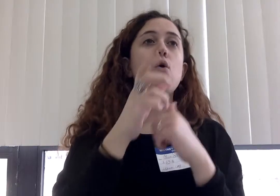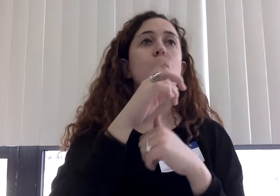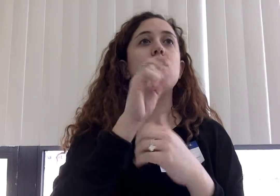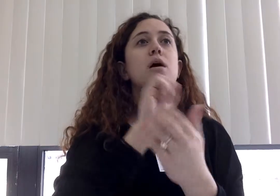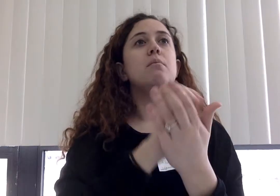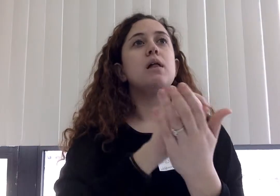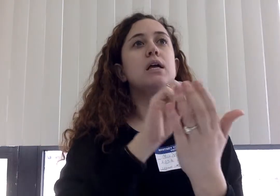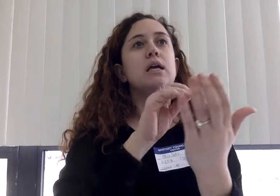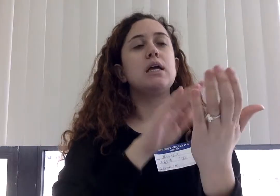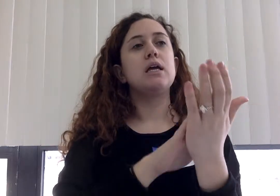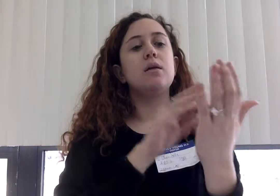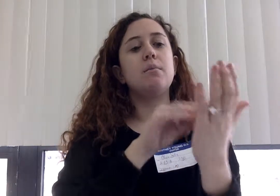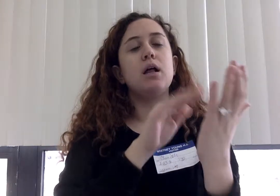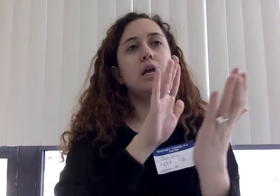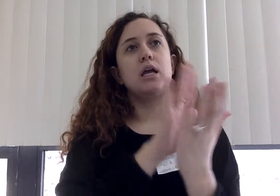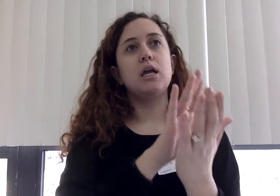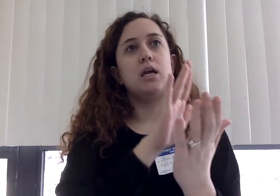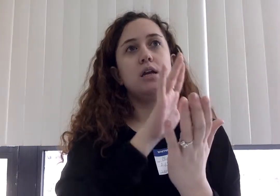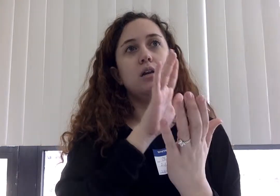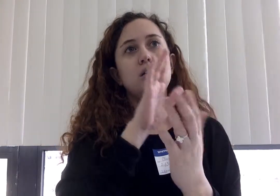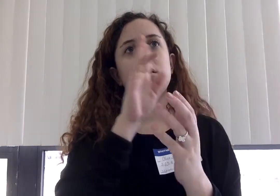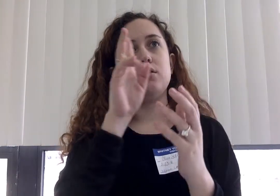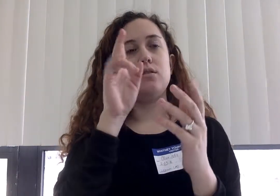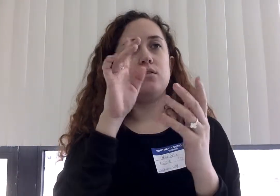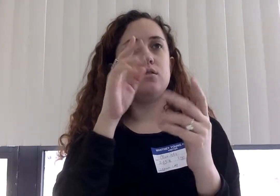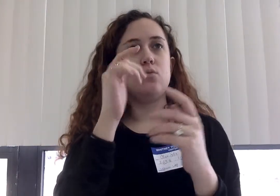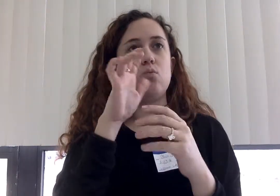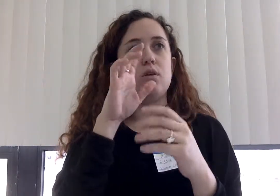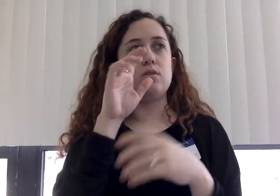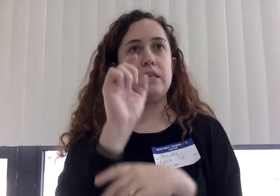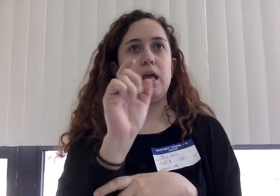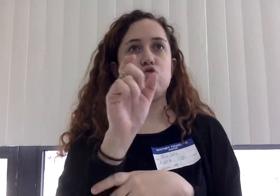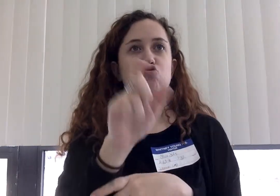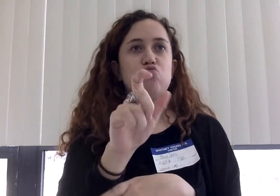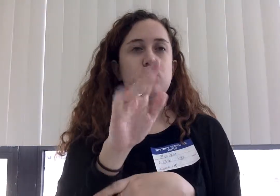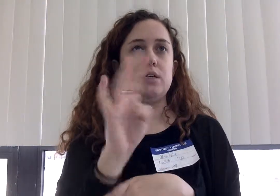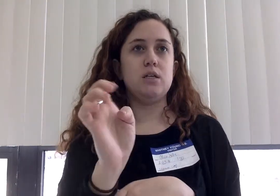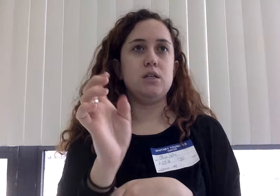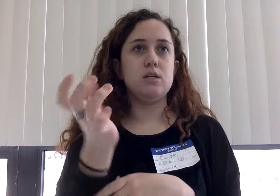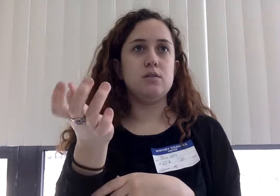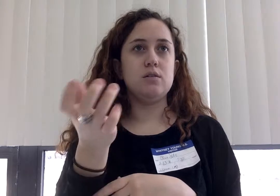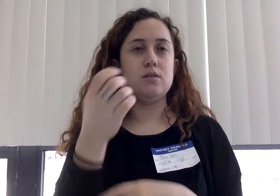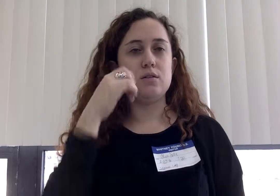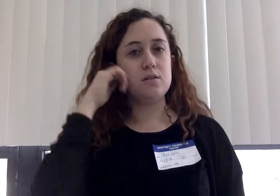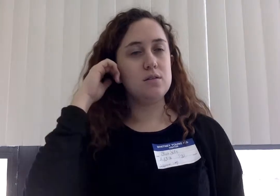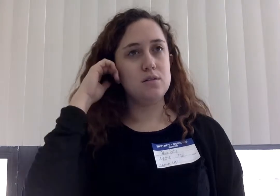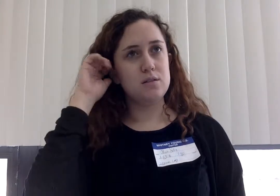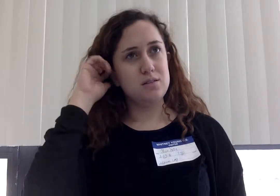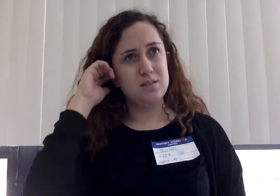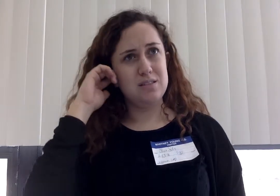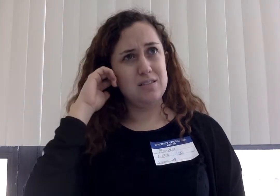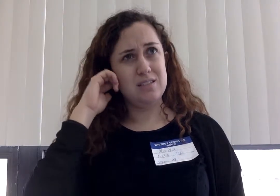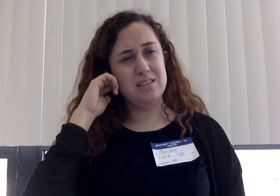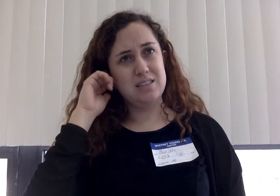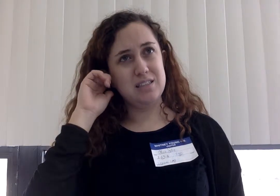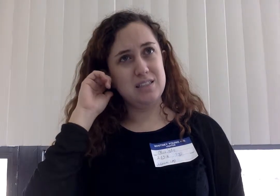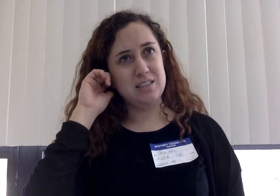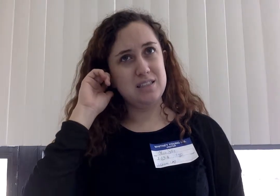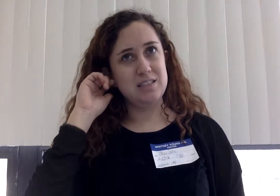terms. Just like any other point on this graph. We plug in an x, and we see what we get out for our y, and we can plot